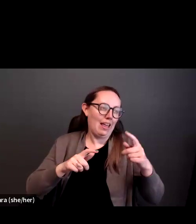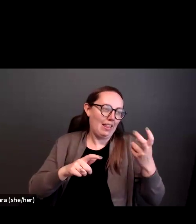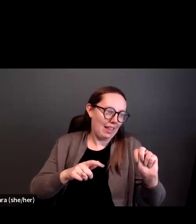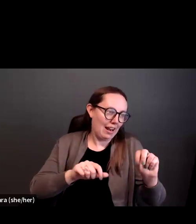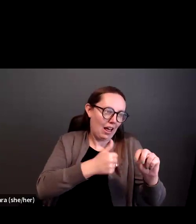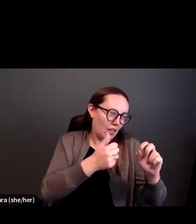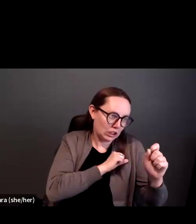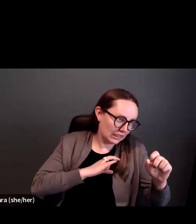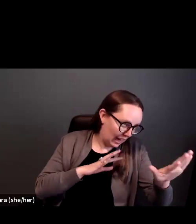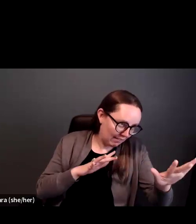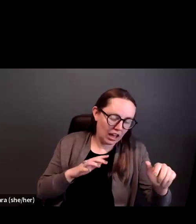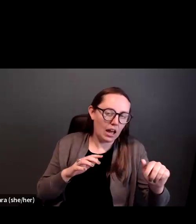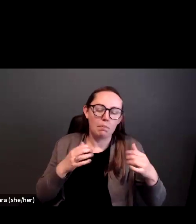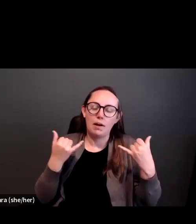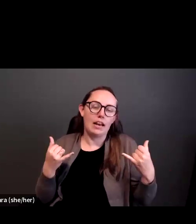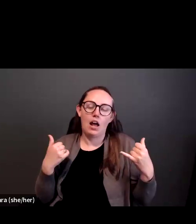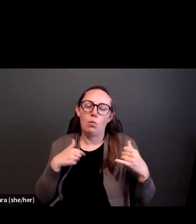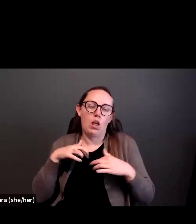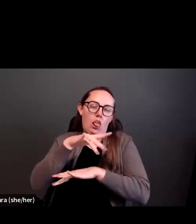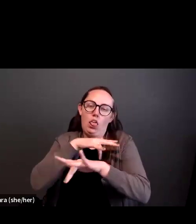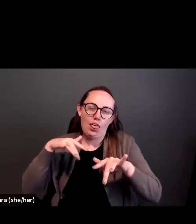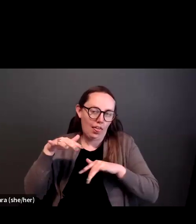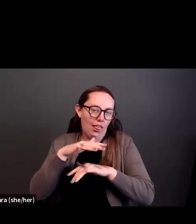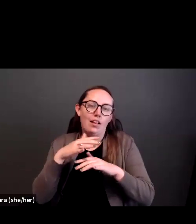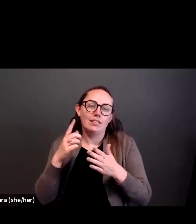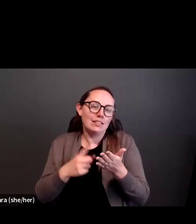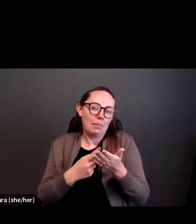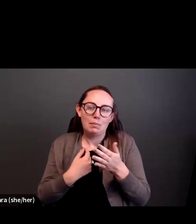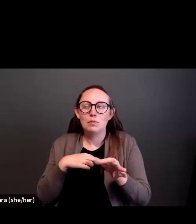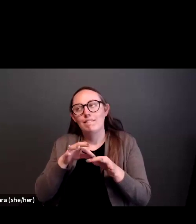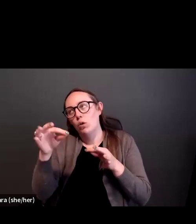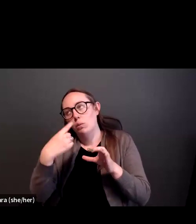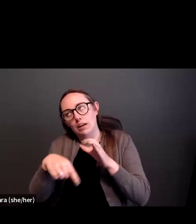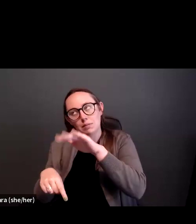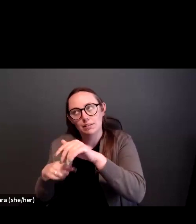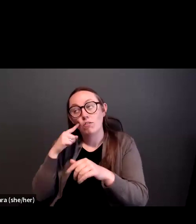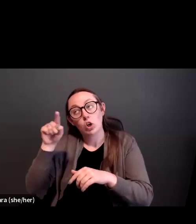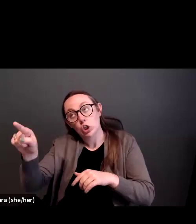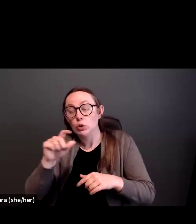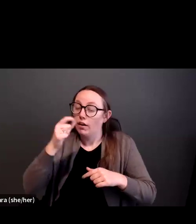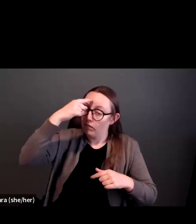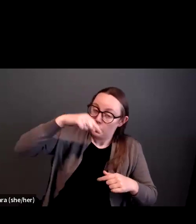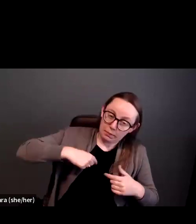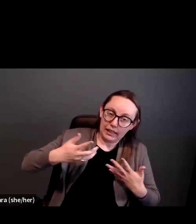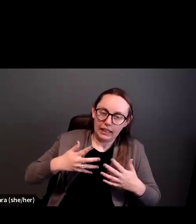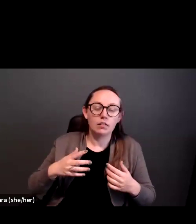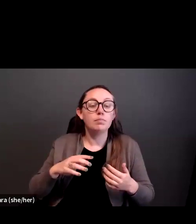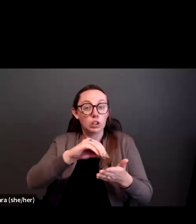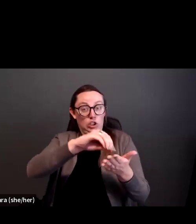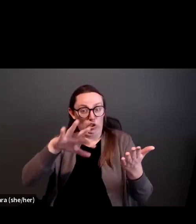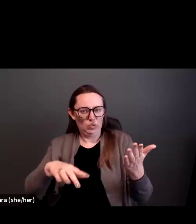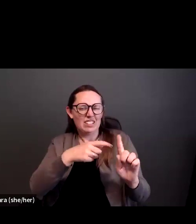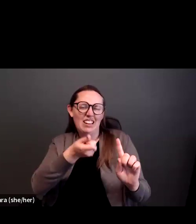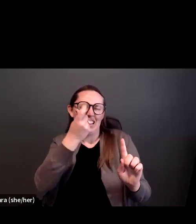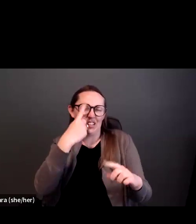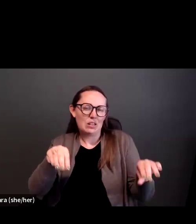just we have to route emails sometimes. Students really get the idea that the Digital Knowledge Center is for them. Everything else is kind of, I